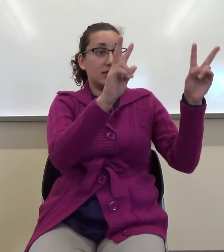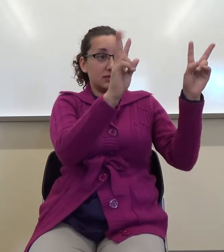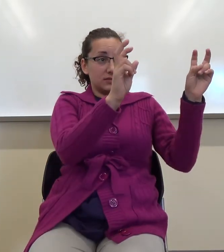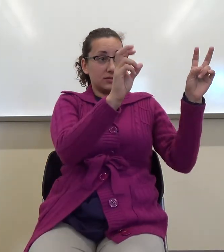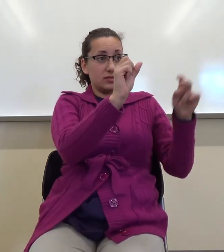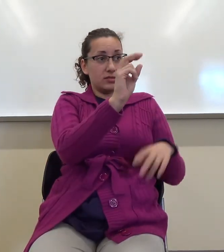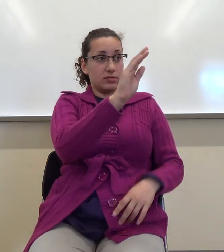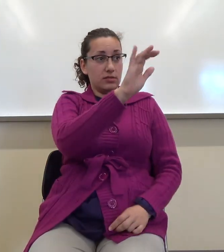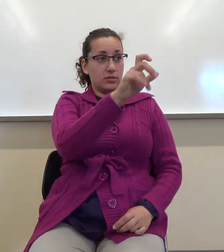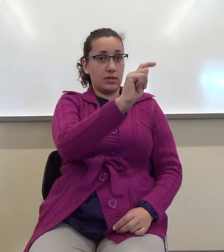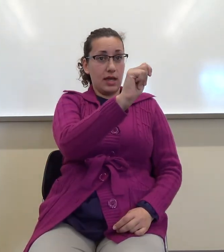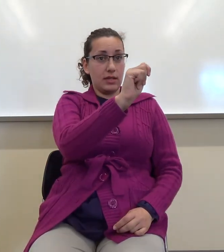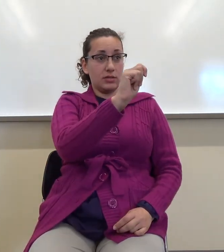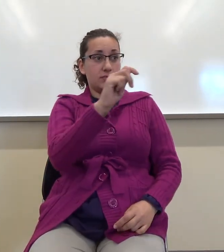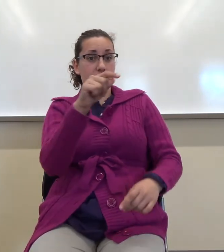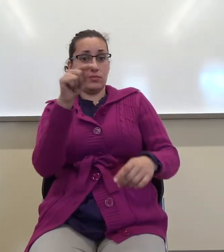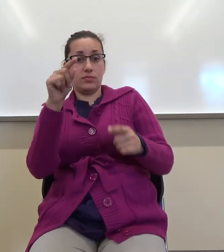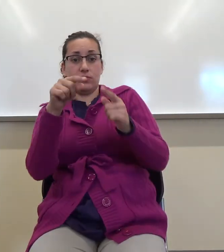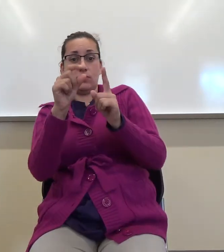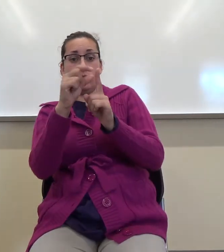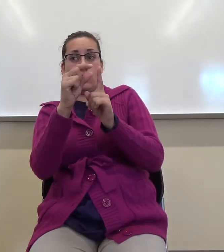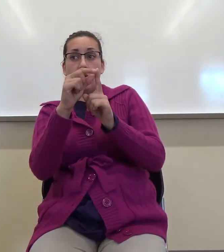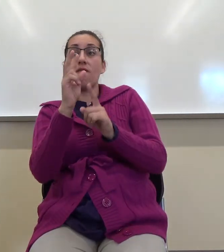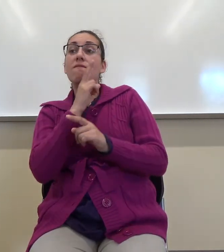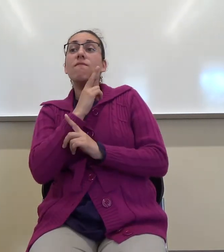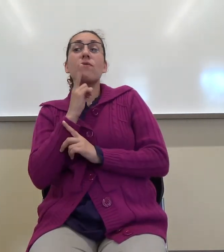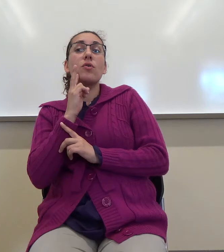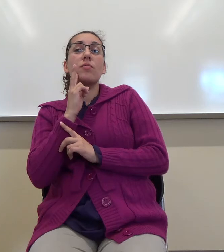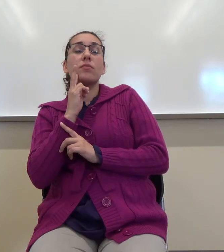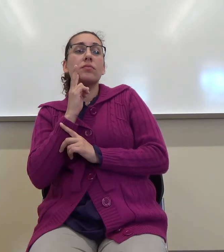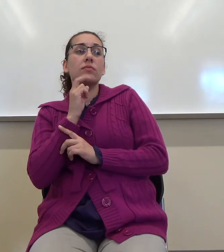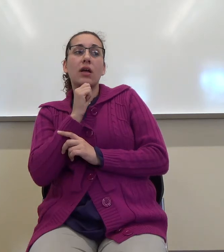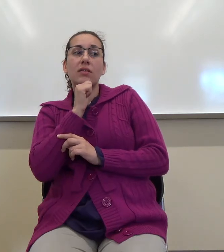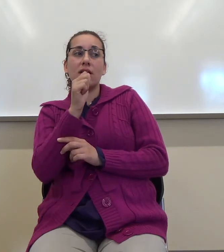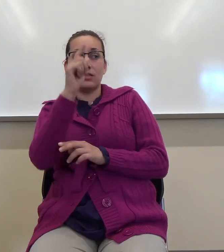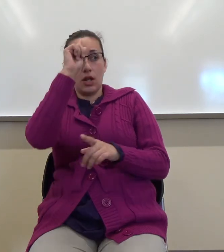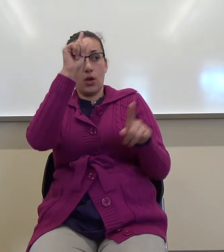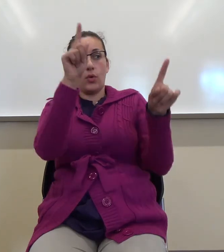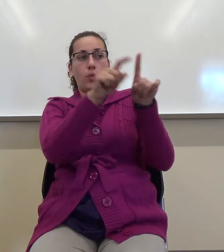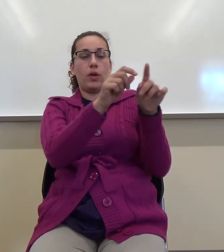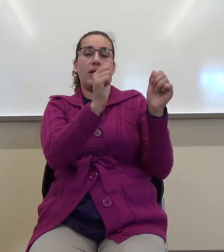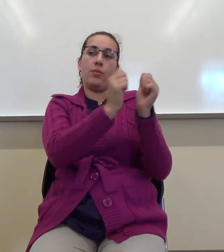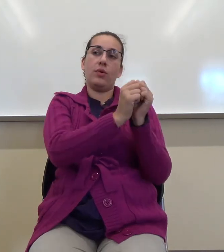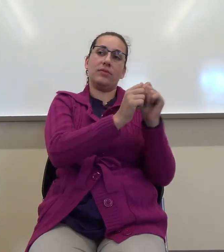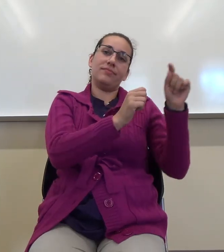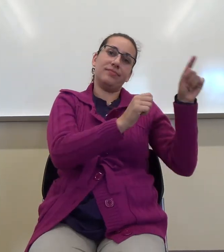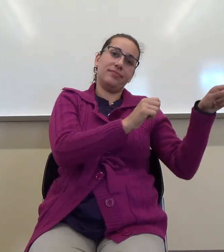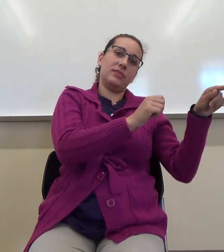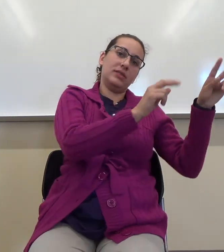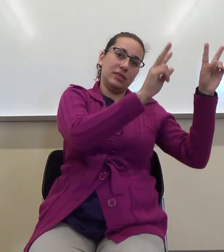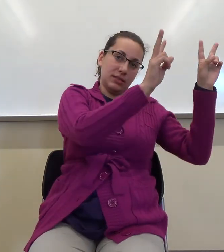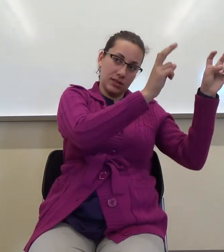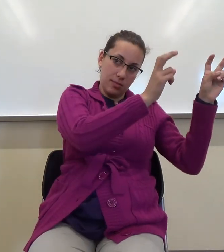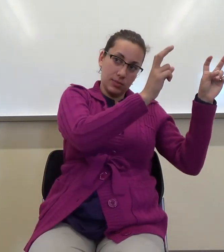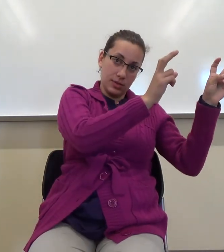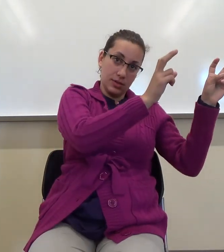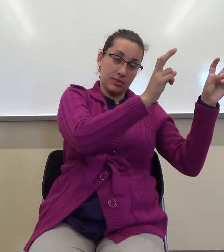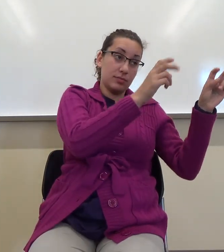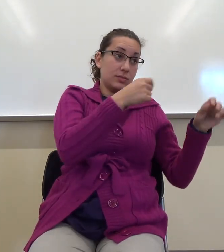the verb to indicate doesn't agree with its subject. And I made a mistake that I teach in my grammar class, that a lot of